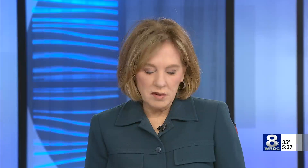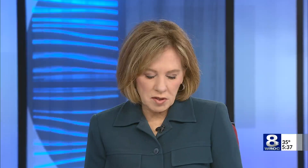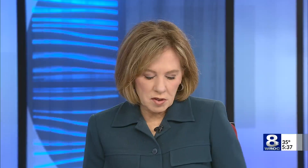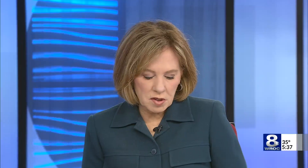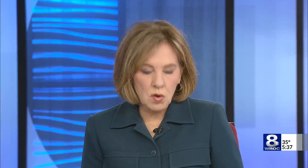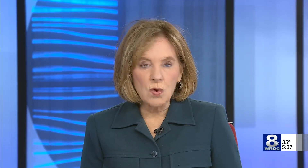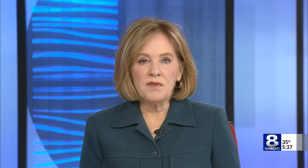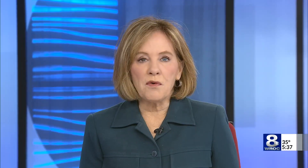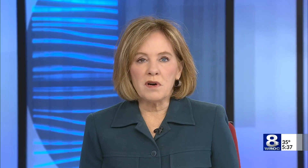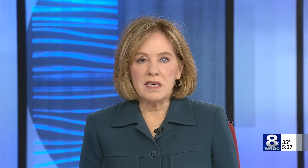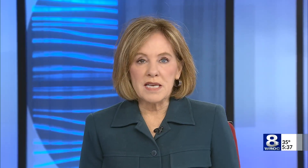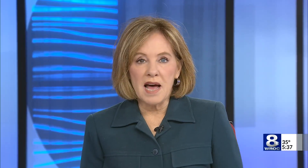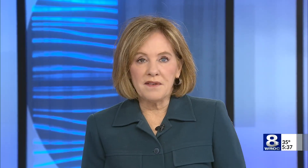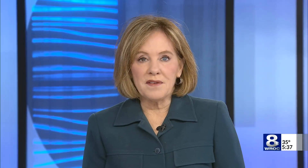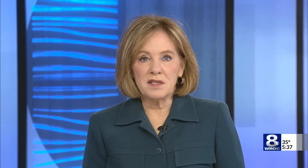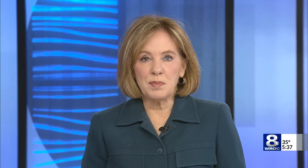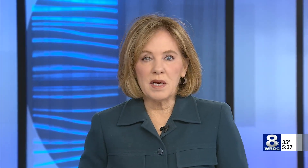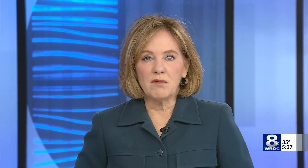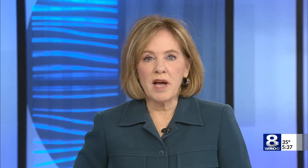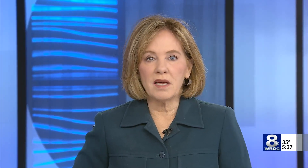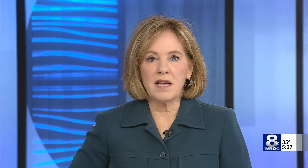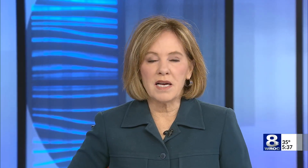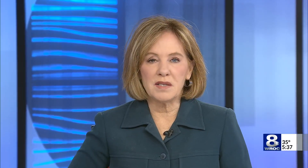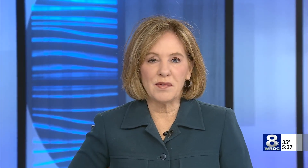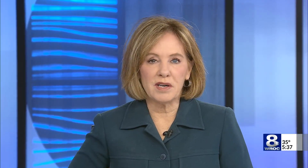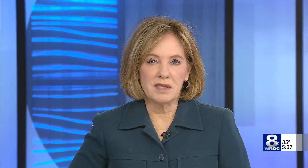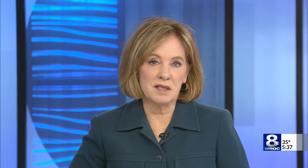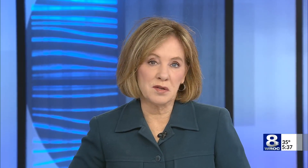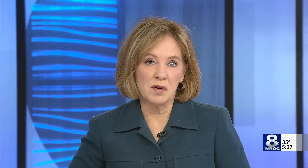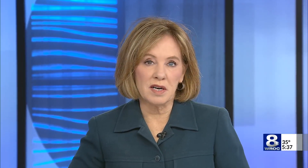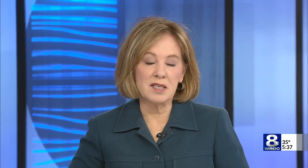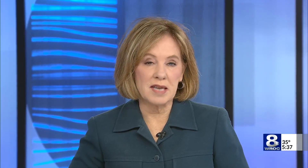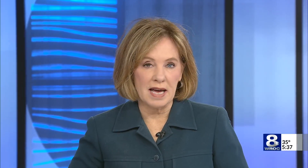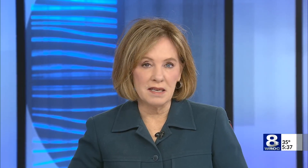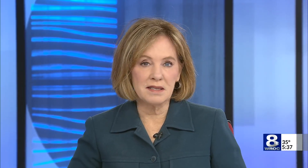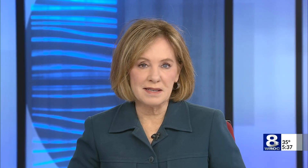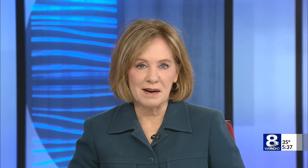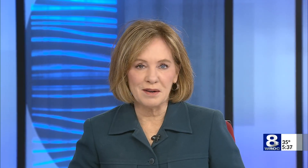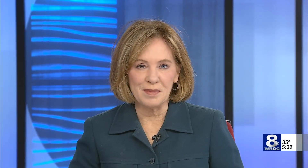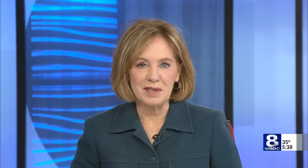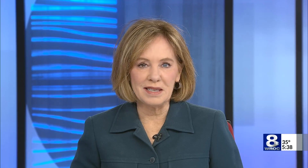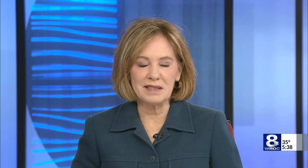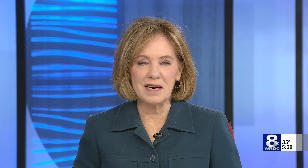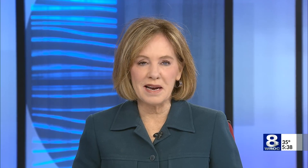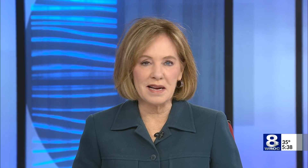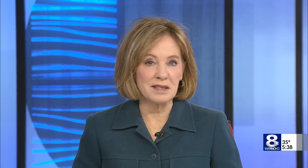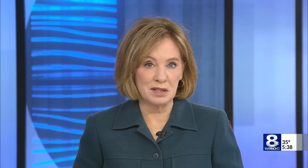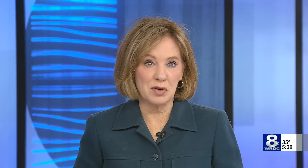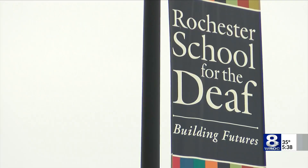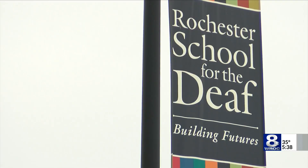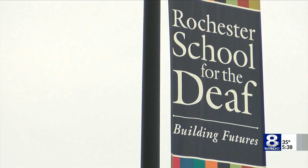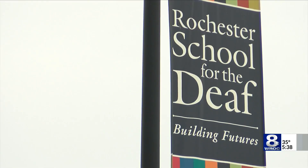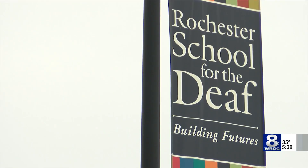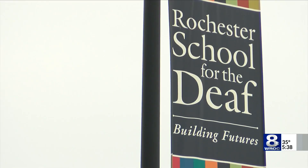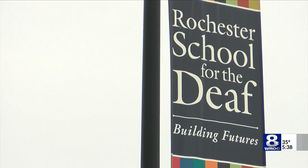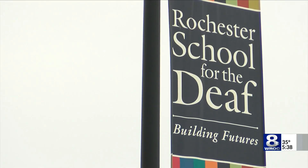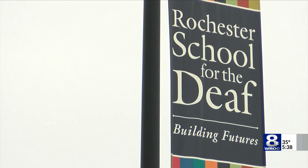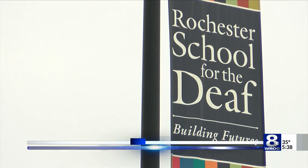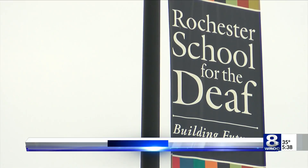Rochester's School for the Deaf is being recognized for its historic status in our community. Today, a historic roadside marker